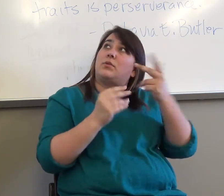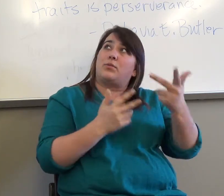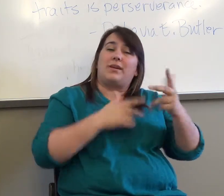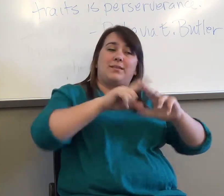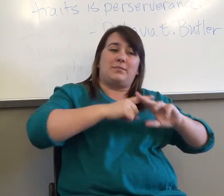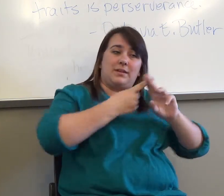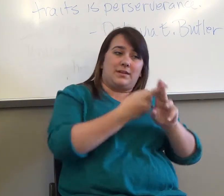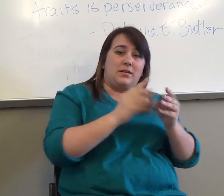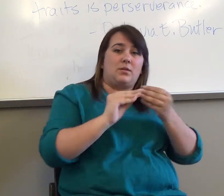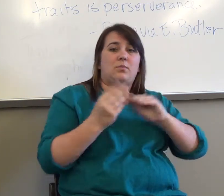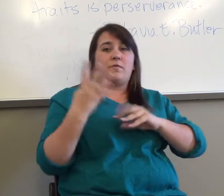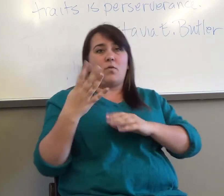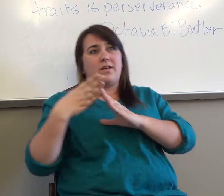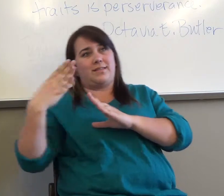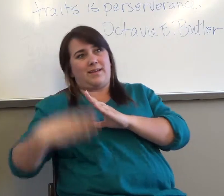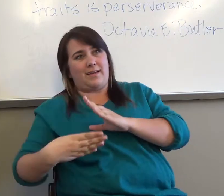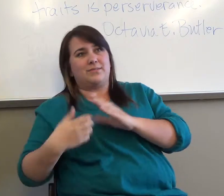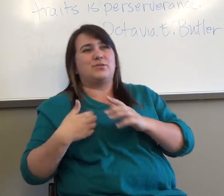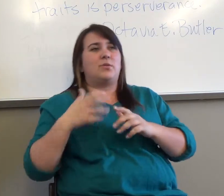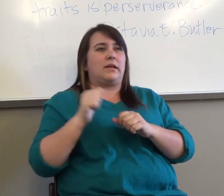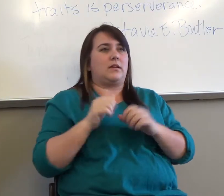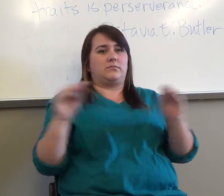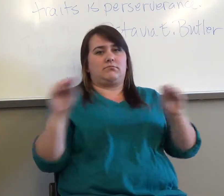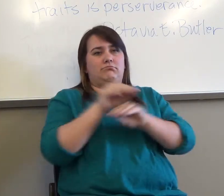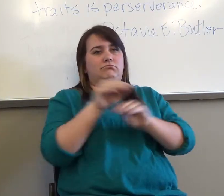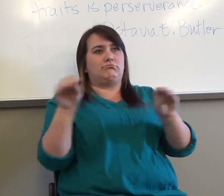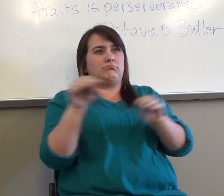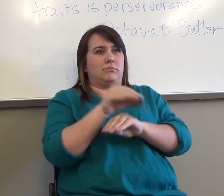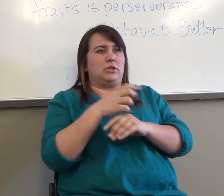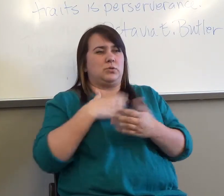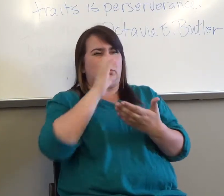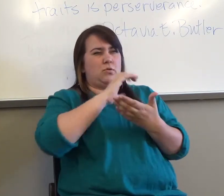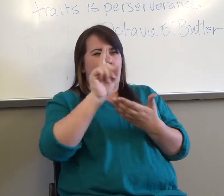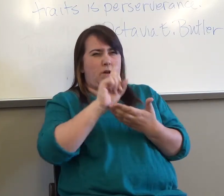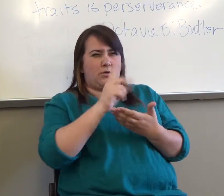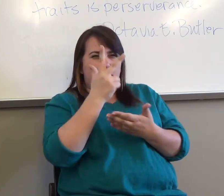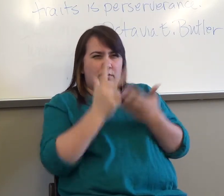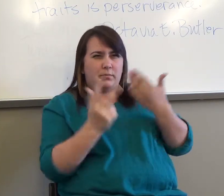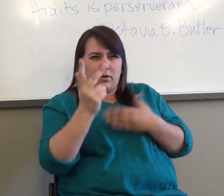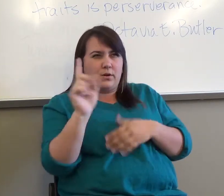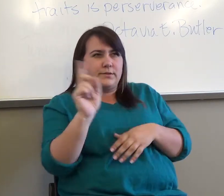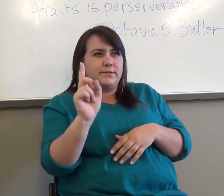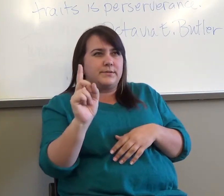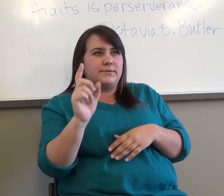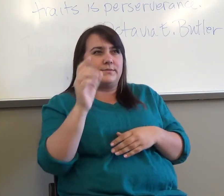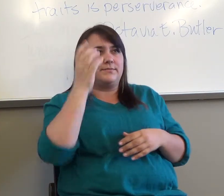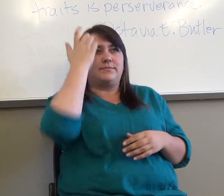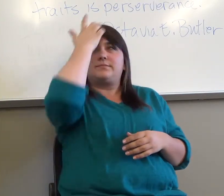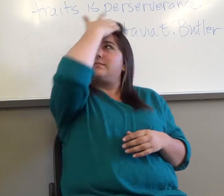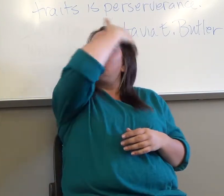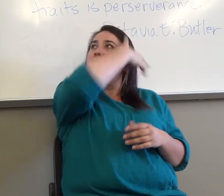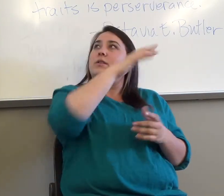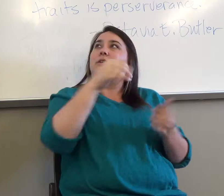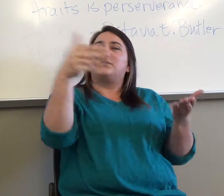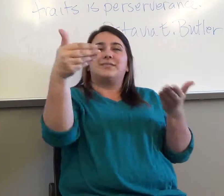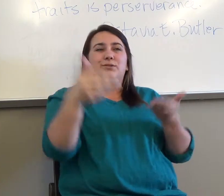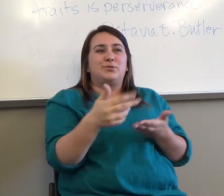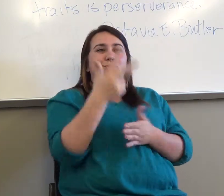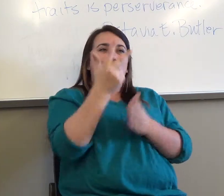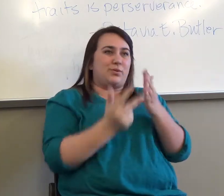way. Okay, so now this is a little bit, that's introducing that three-part thesis